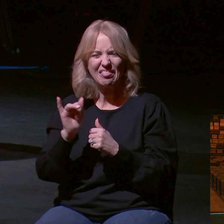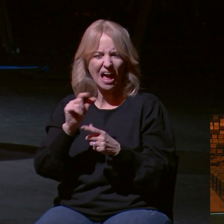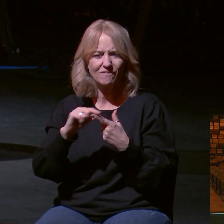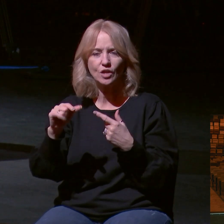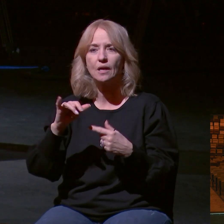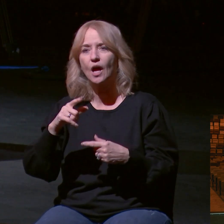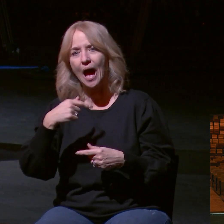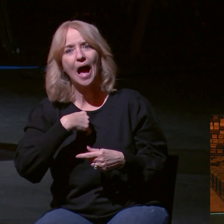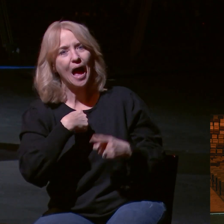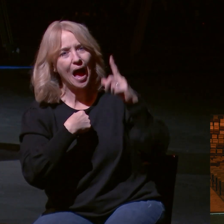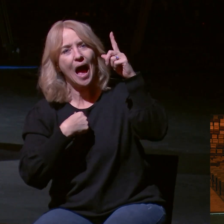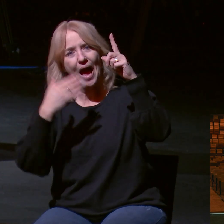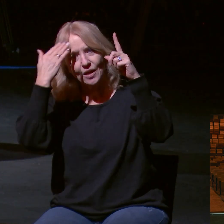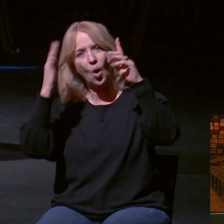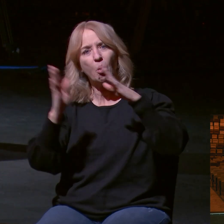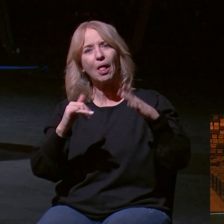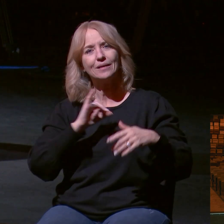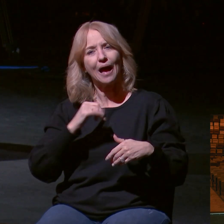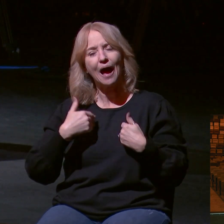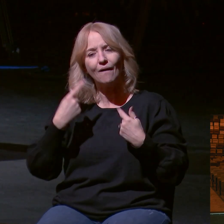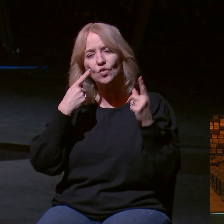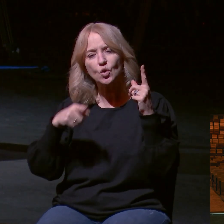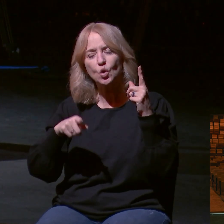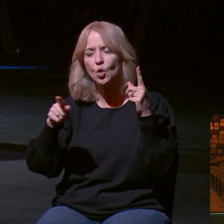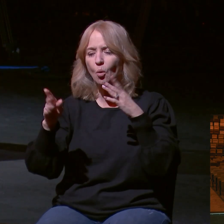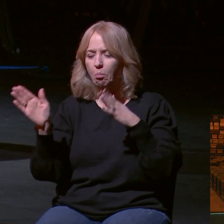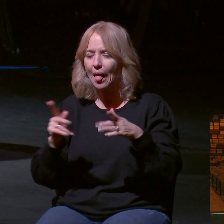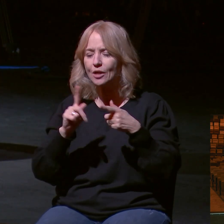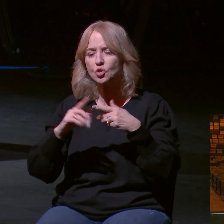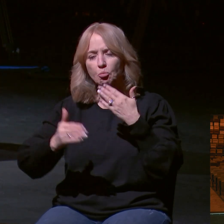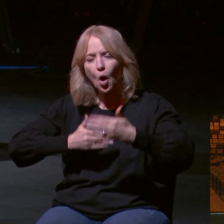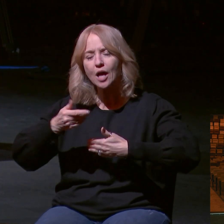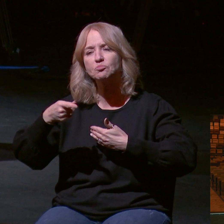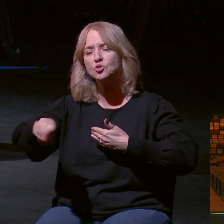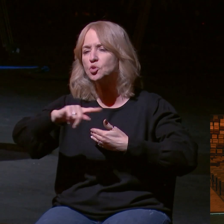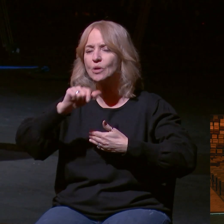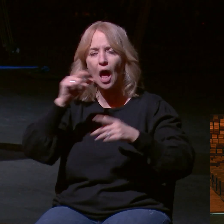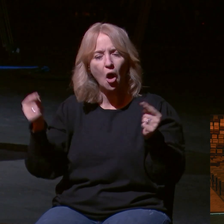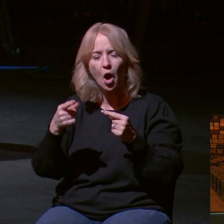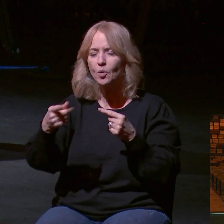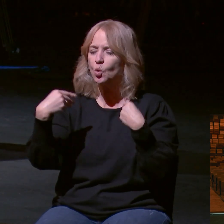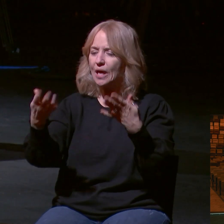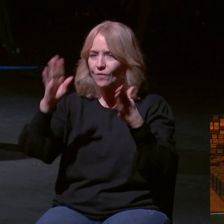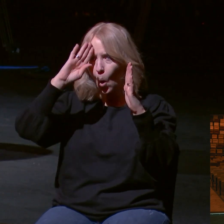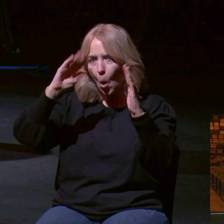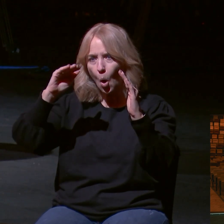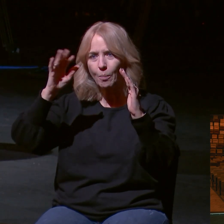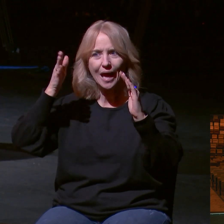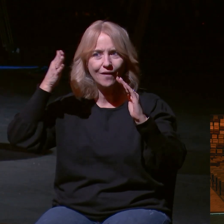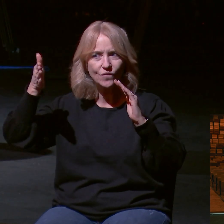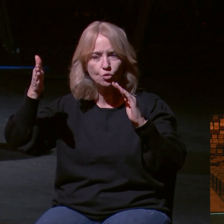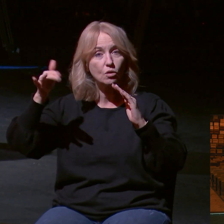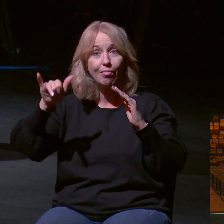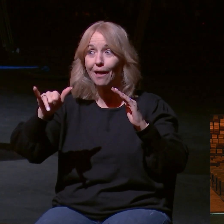to prosper you, not to harm you, plans to give you hope and a future. And what a great verse that is, isn't it? We love to share this